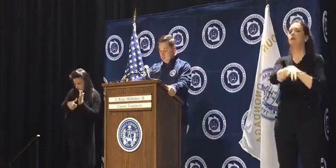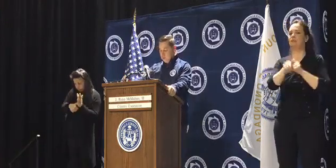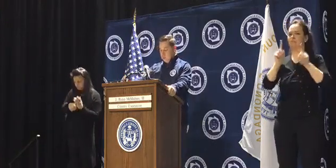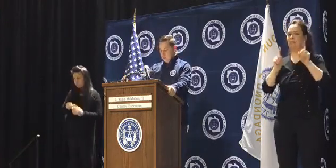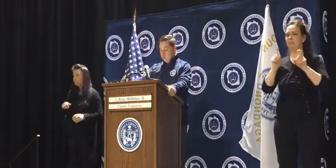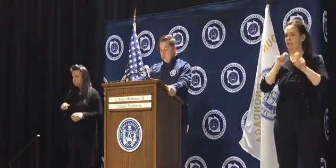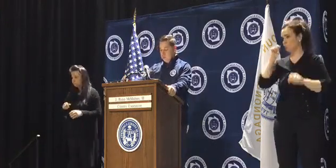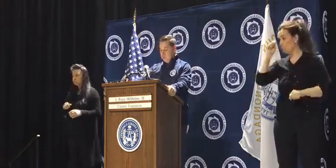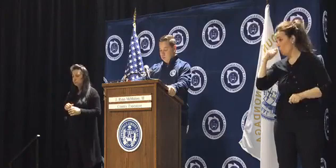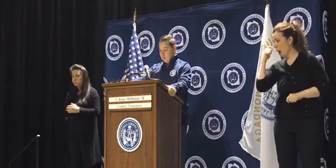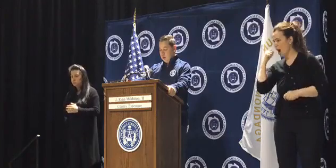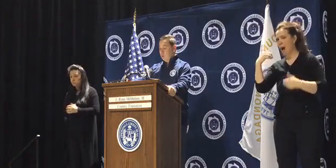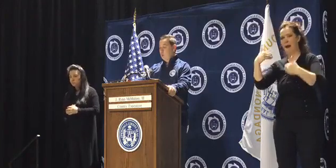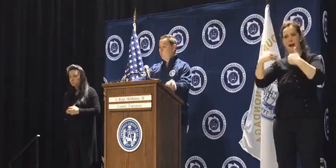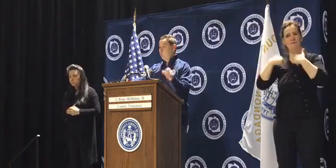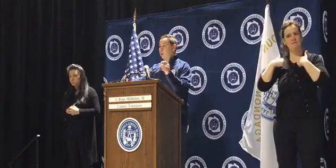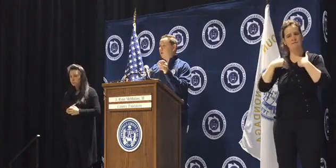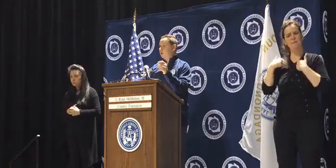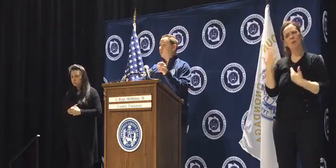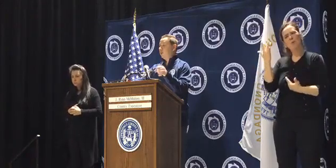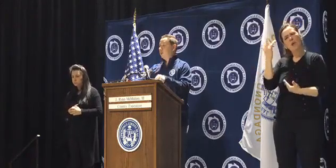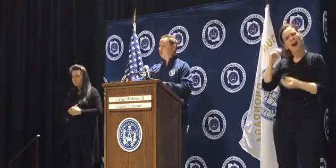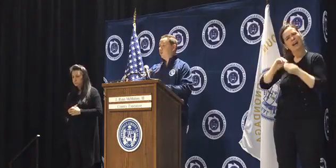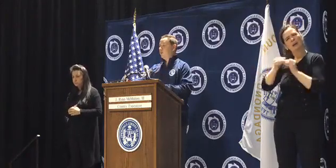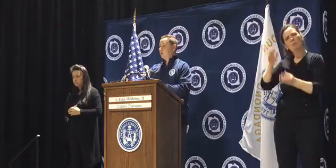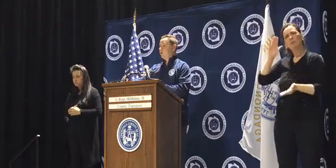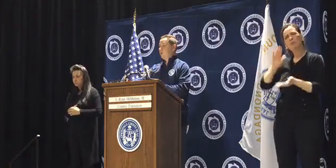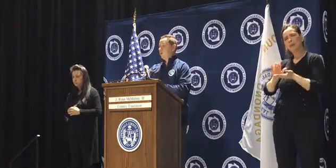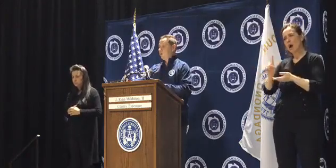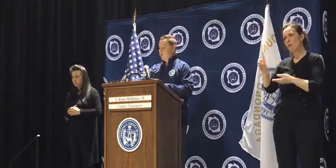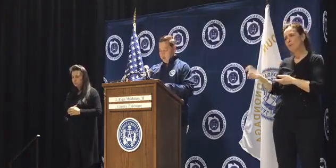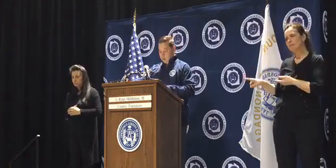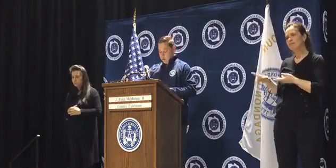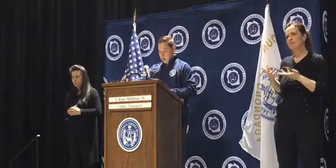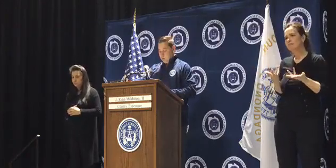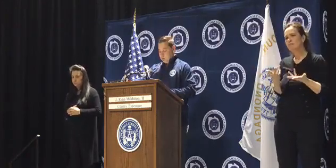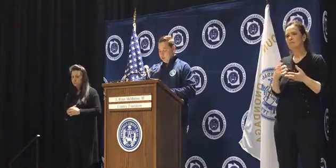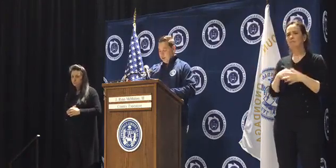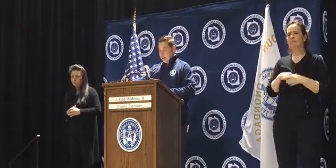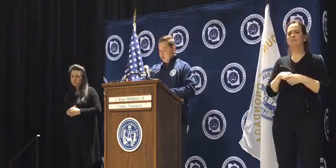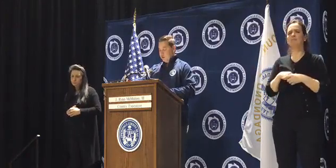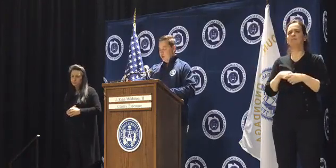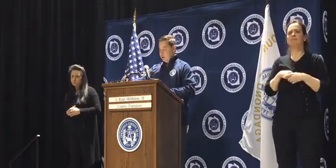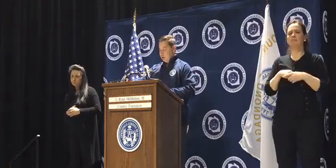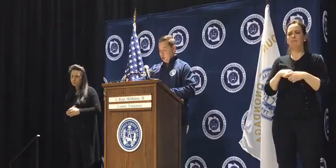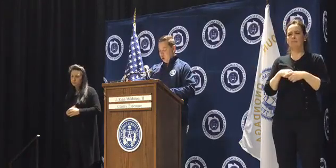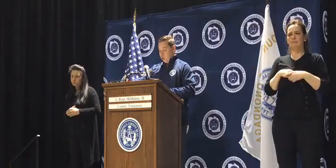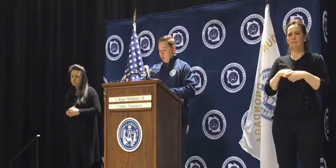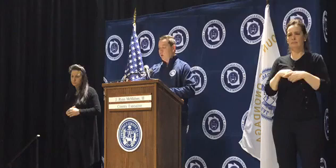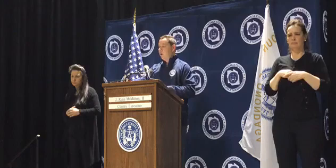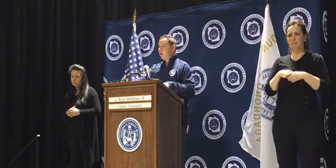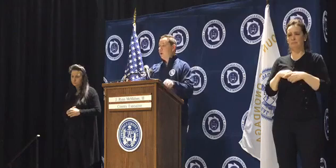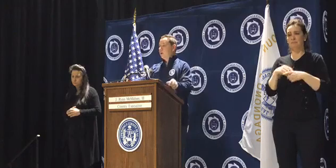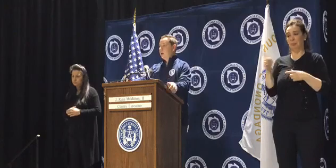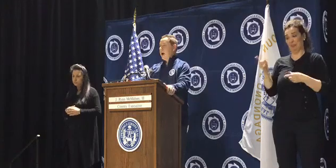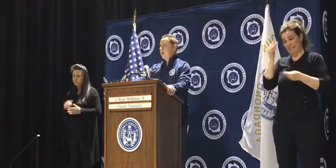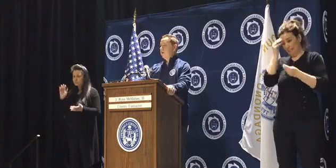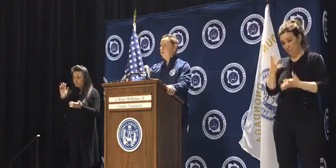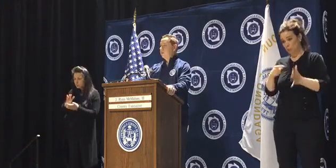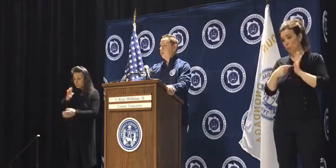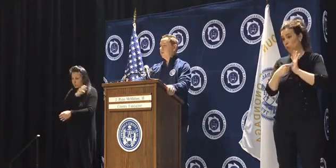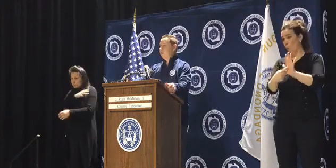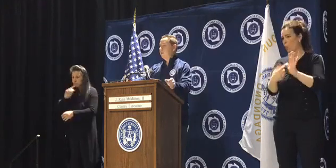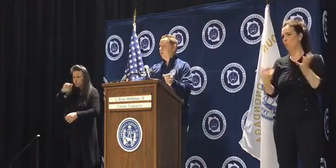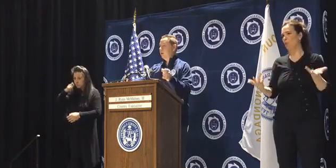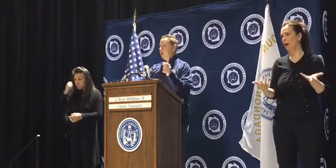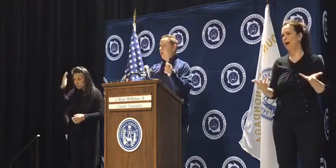I'm gonna, we're making assumptions at this point because it's too early, but what this data is starting to show is that